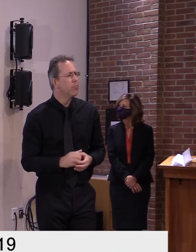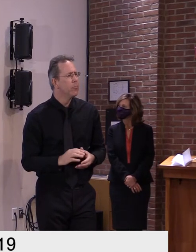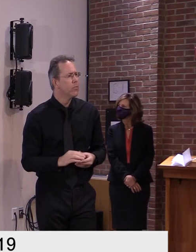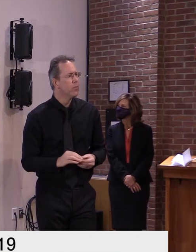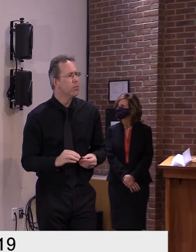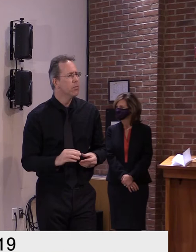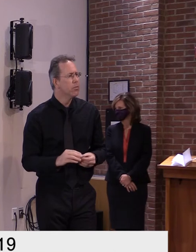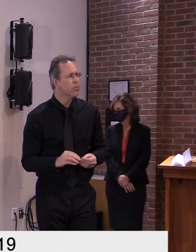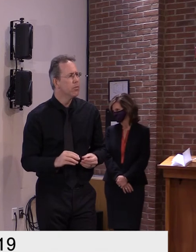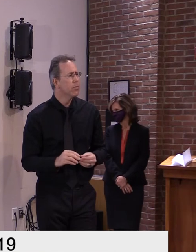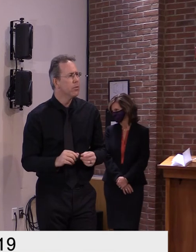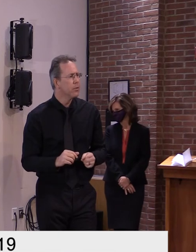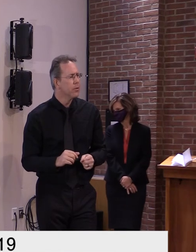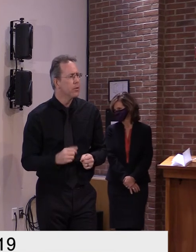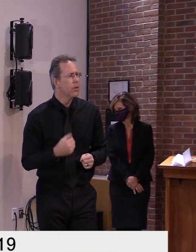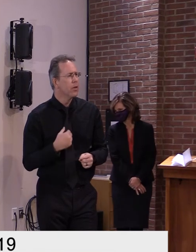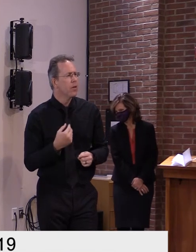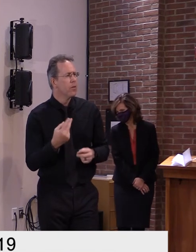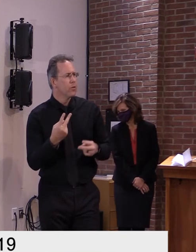the doctor, if I may.